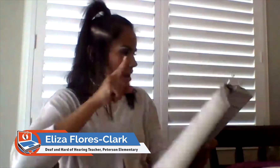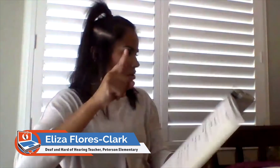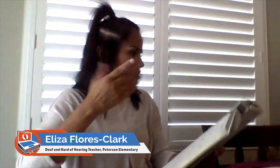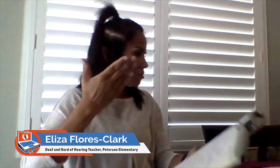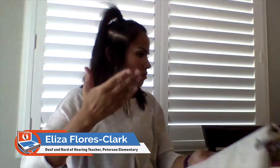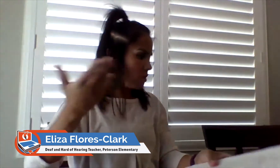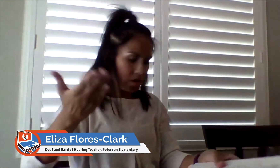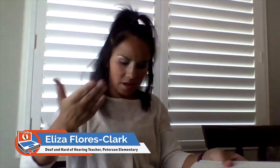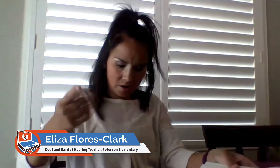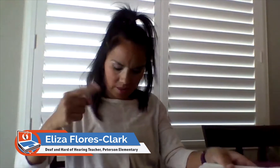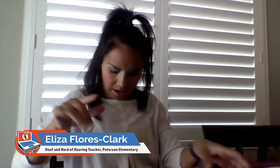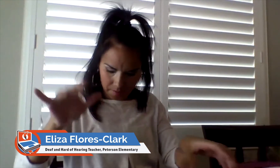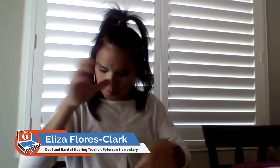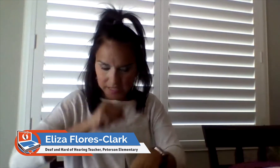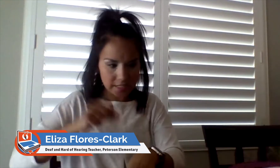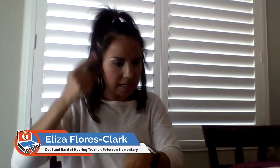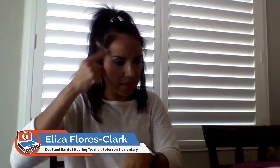Actually, there's one here that I'm missing, I think.